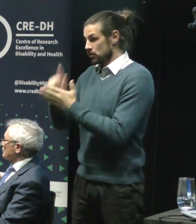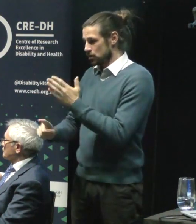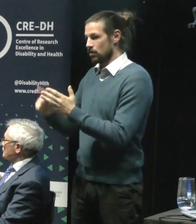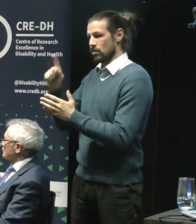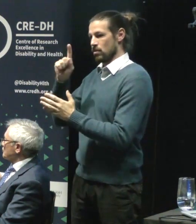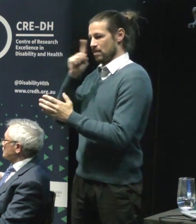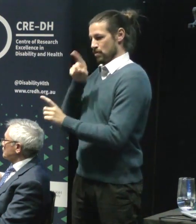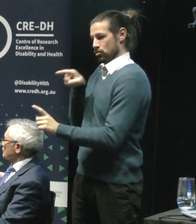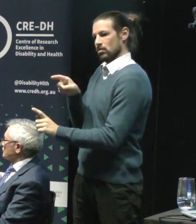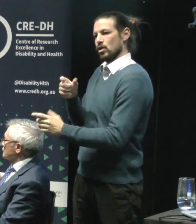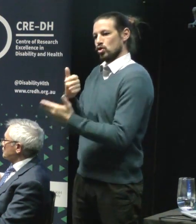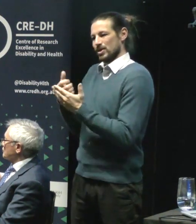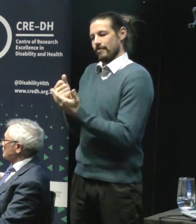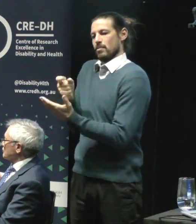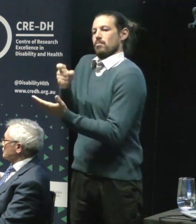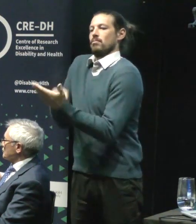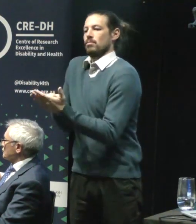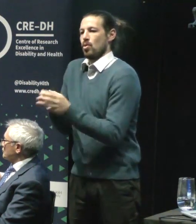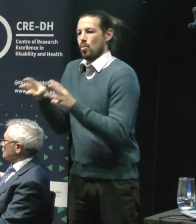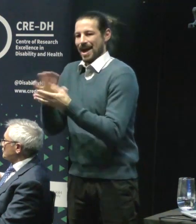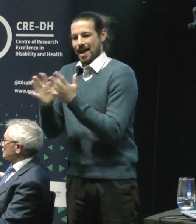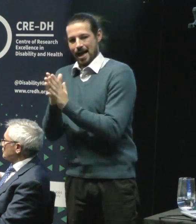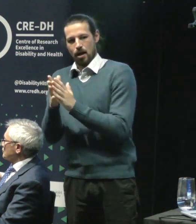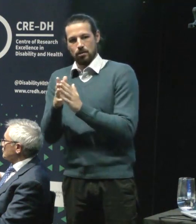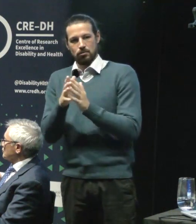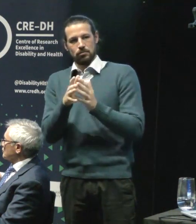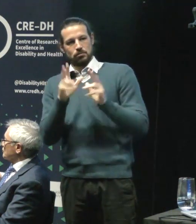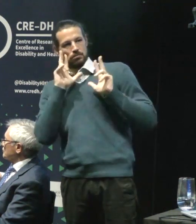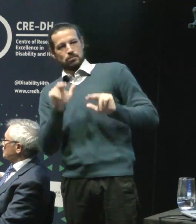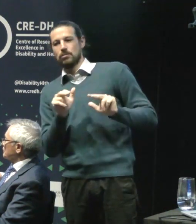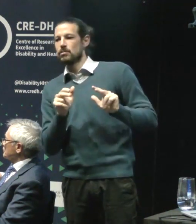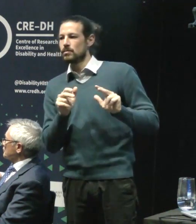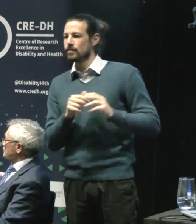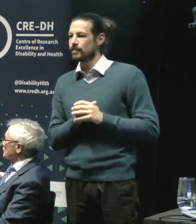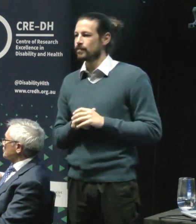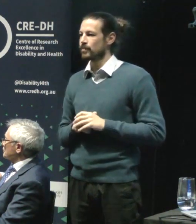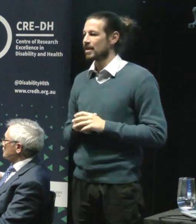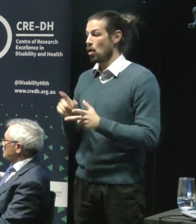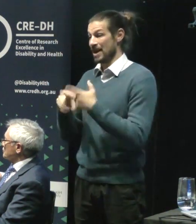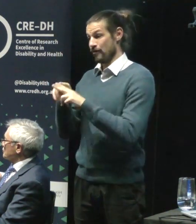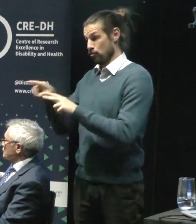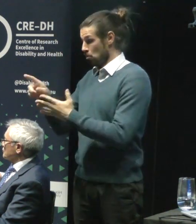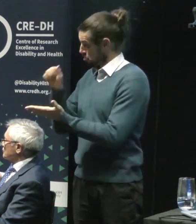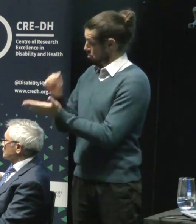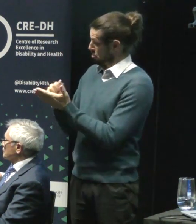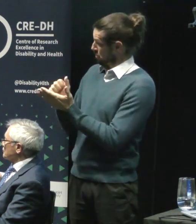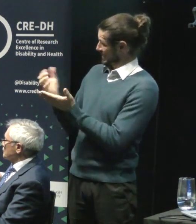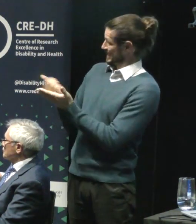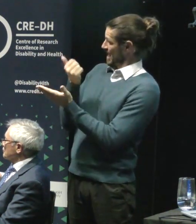own way that they want things done. And, you know, assuming those are safe, I think that workers should respect